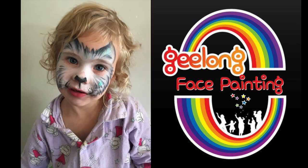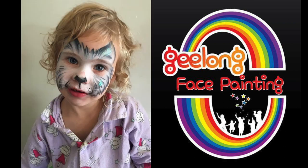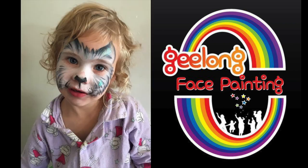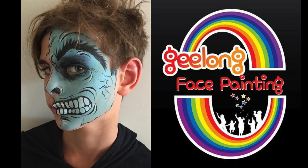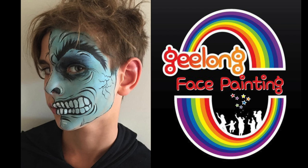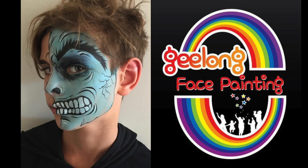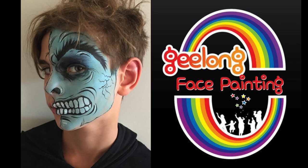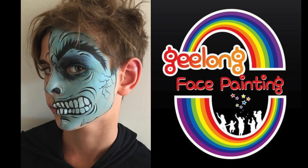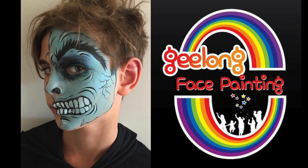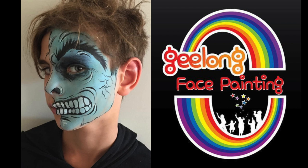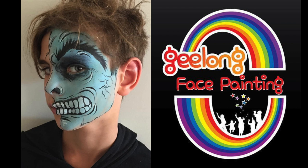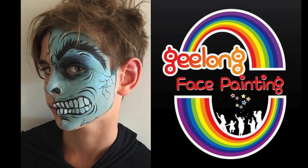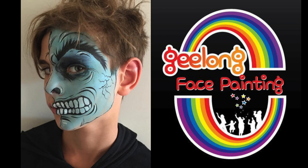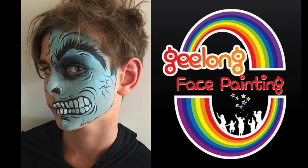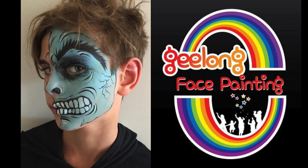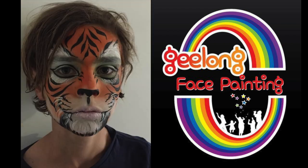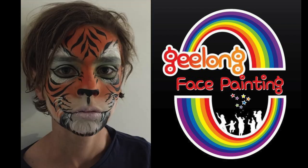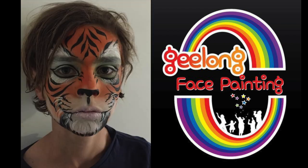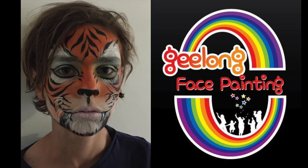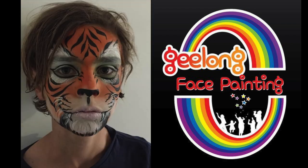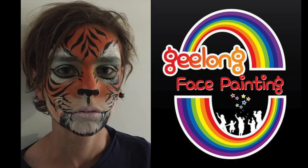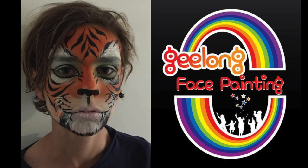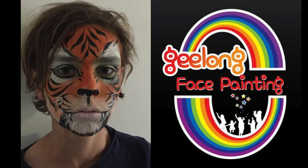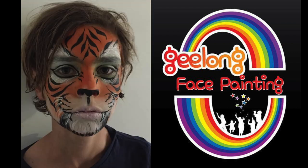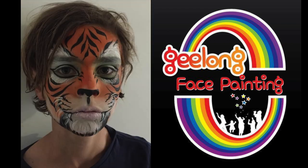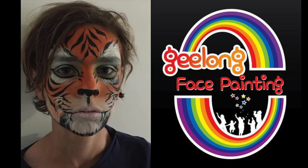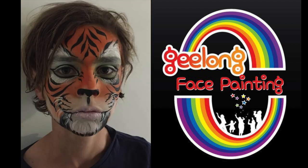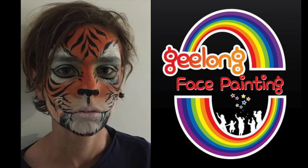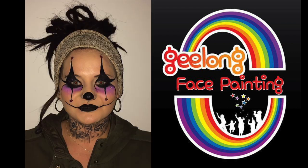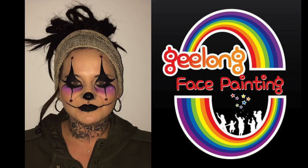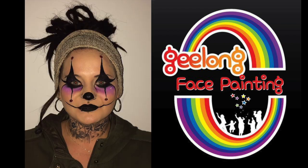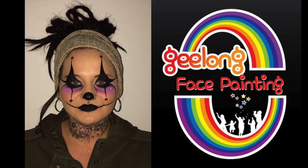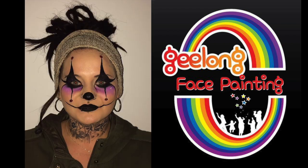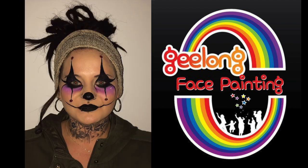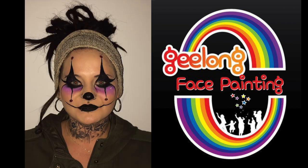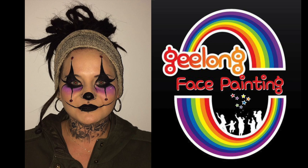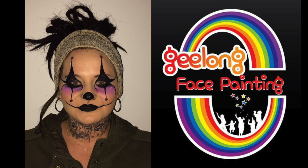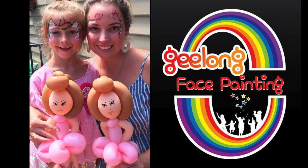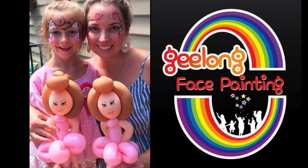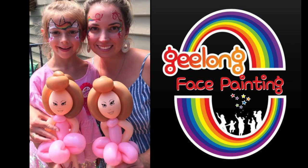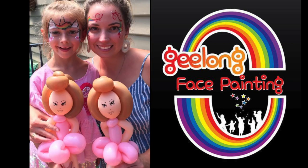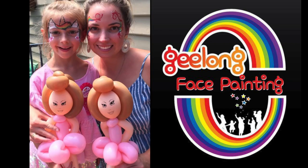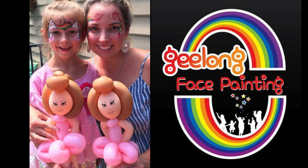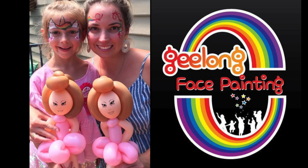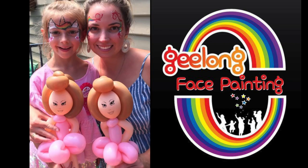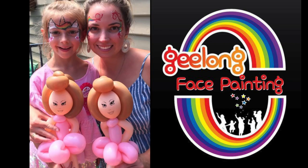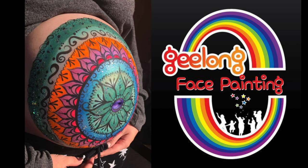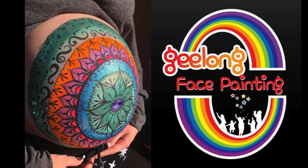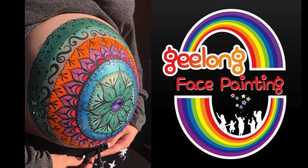see. You can find Geelong Face Painting on Facebook if you want to go and have a look. Thank you, Kel, for teaching us some